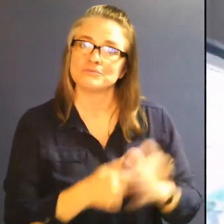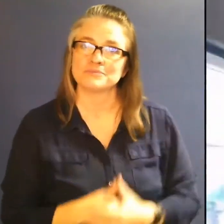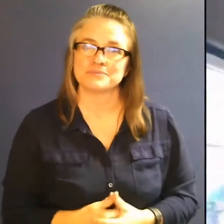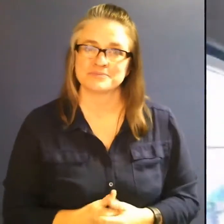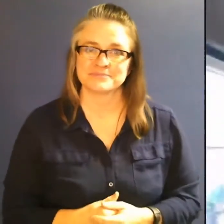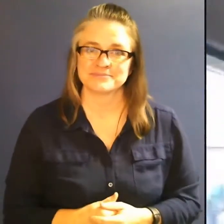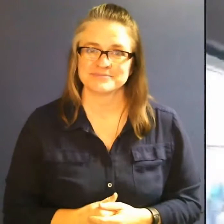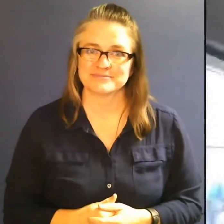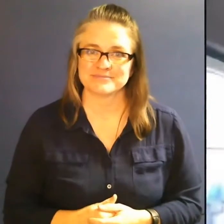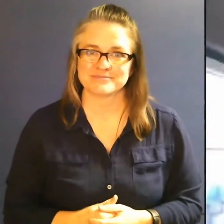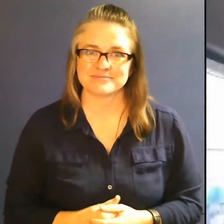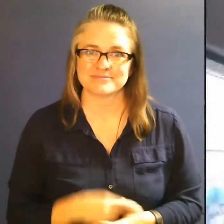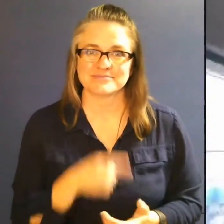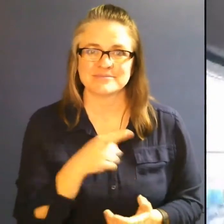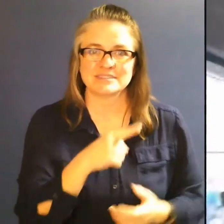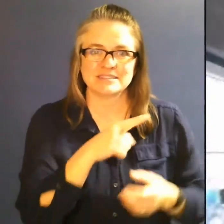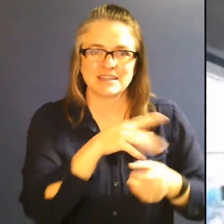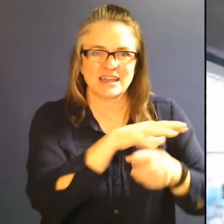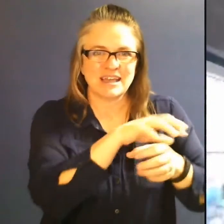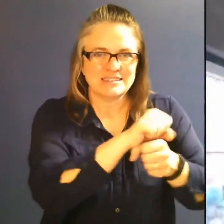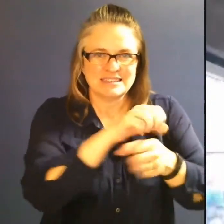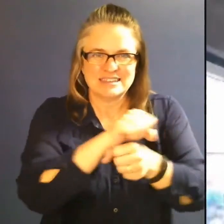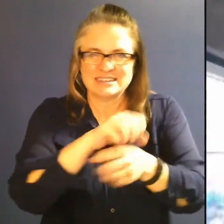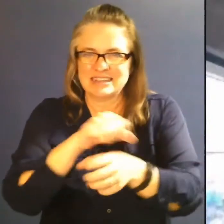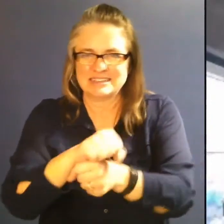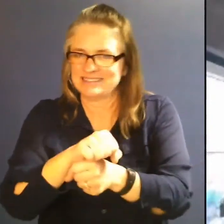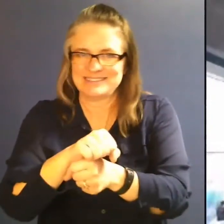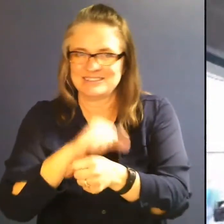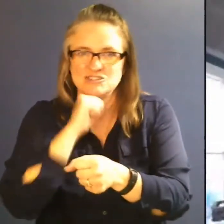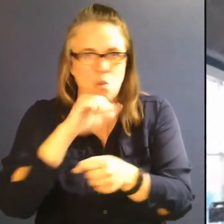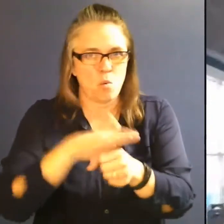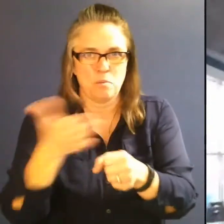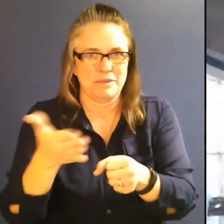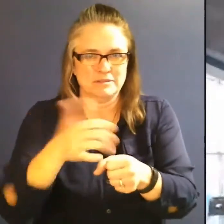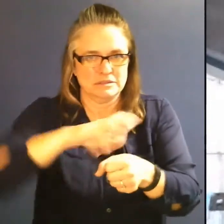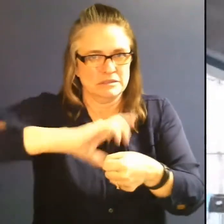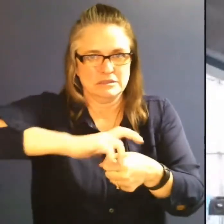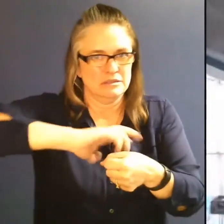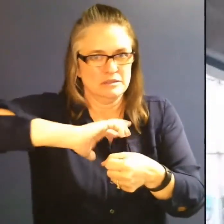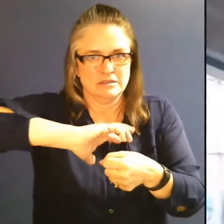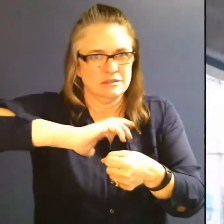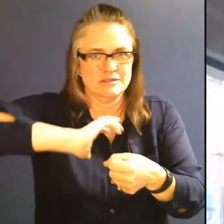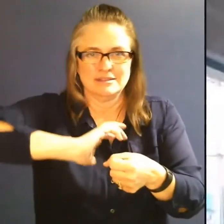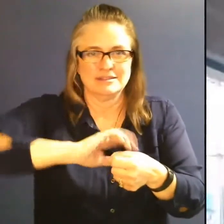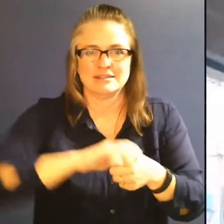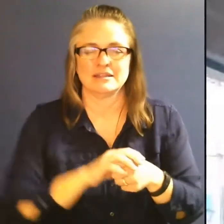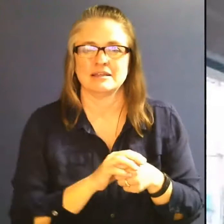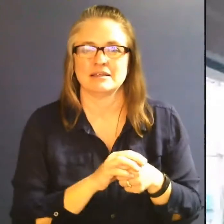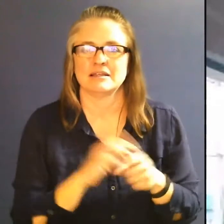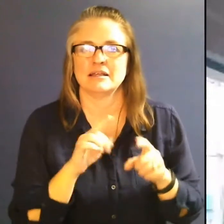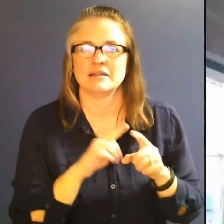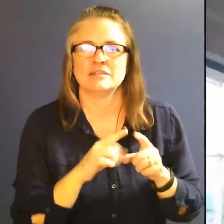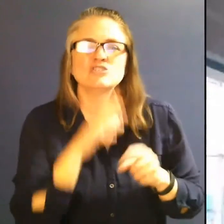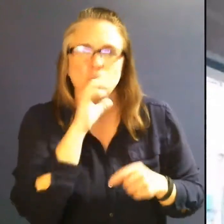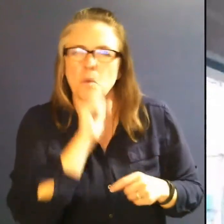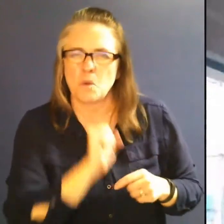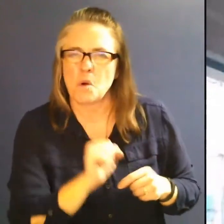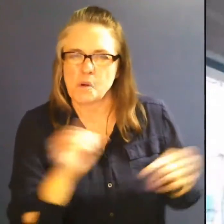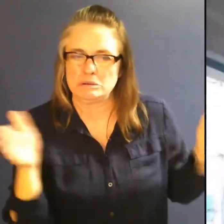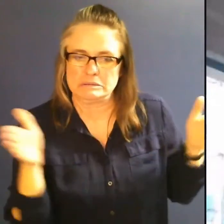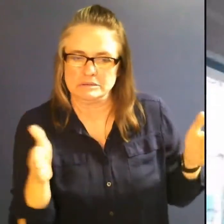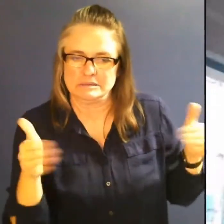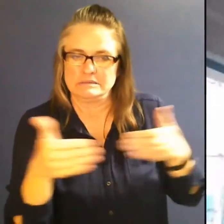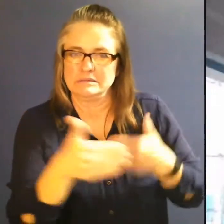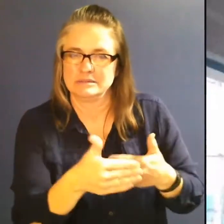these are sealed, so we don't open those. Those are sealed, and they have what it is. And like I said, it's older, so